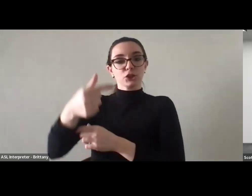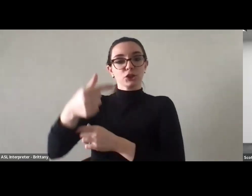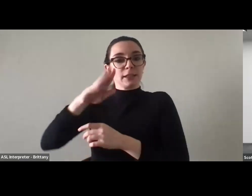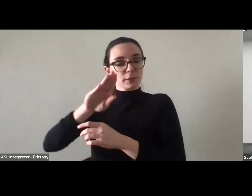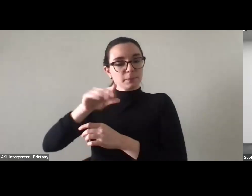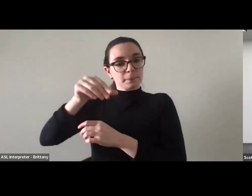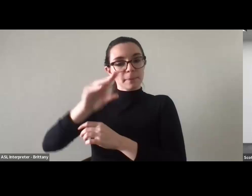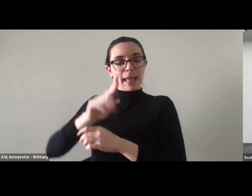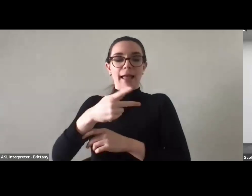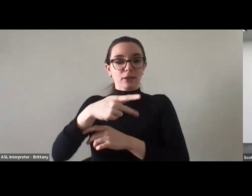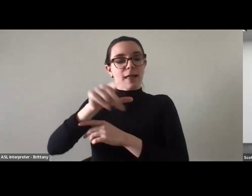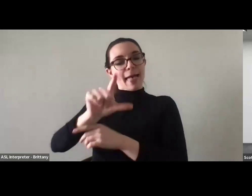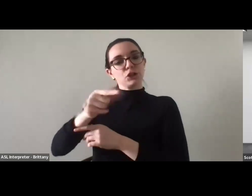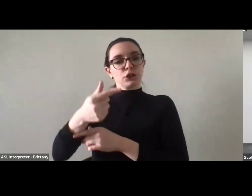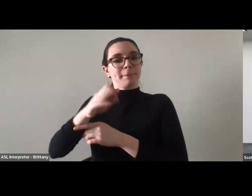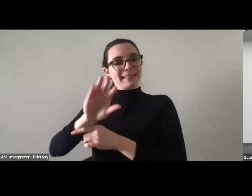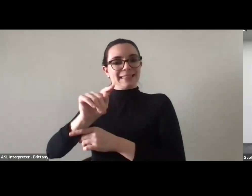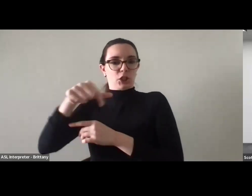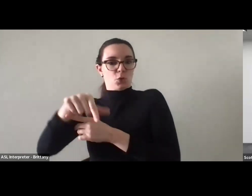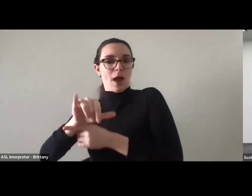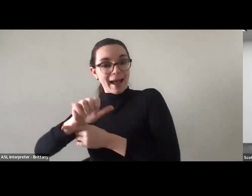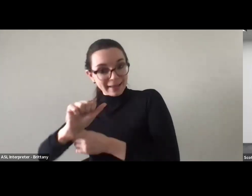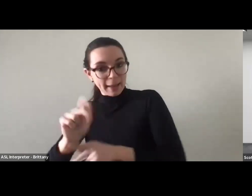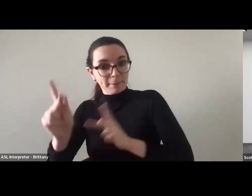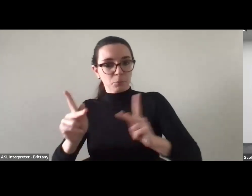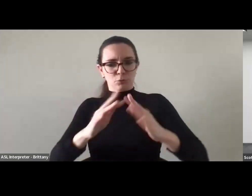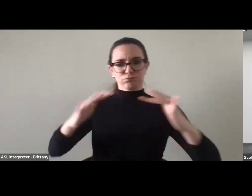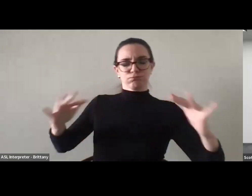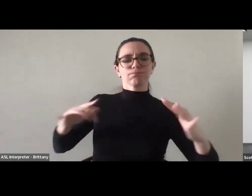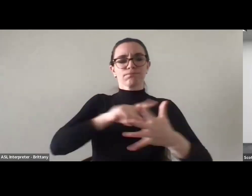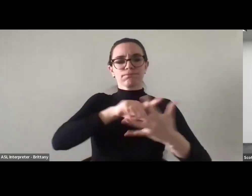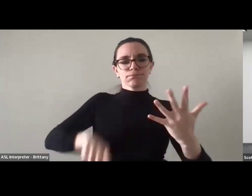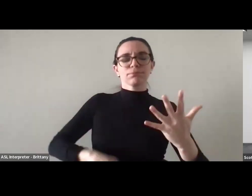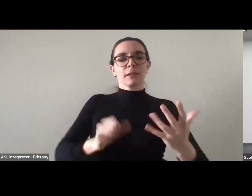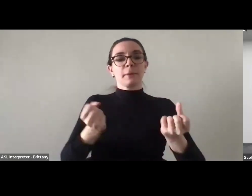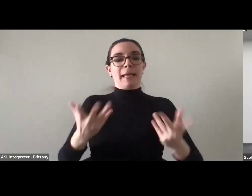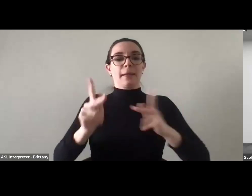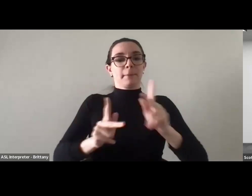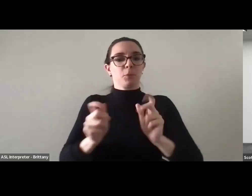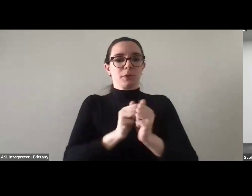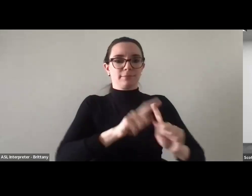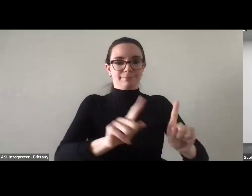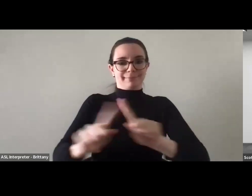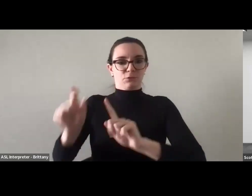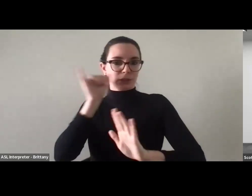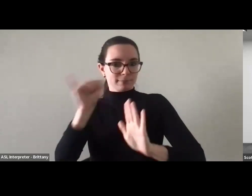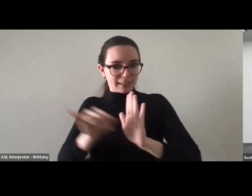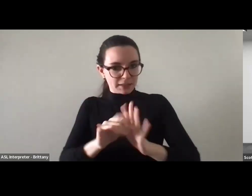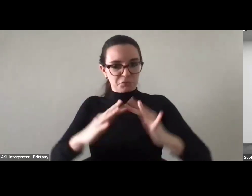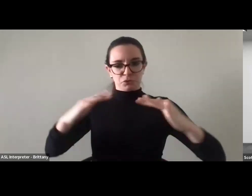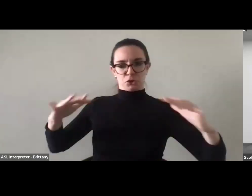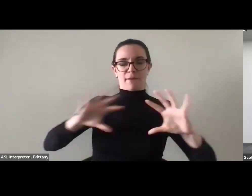people, and many others. And obviously many job seekers come from many of these different diverse